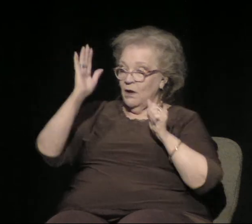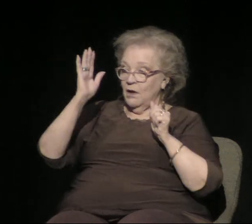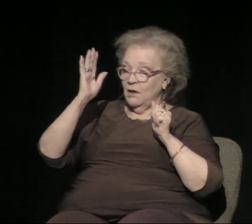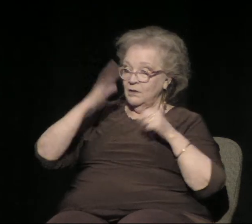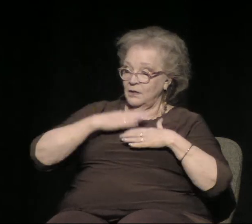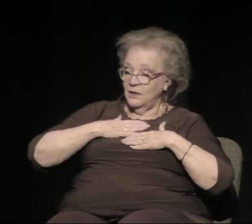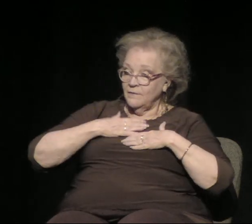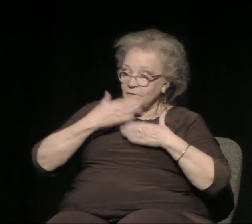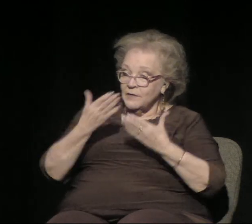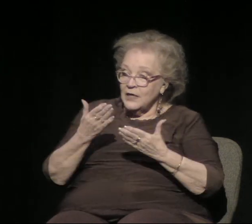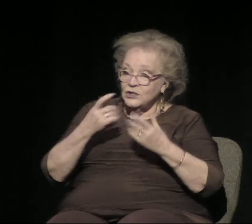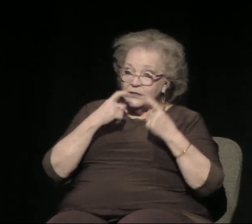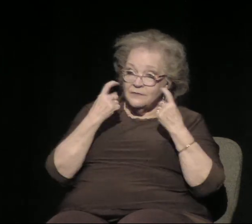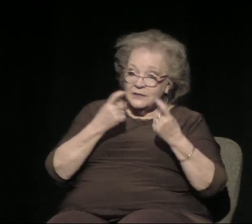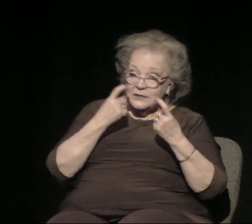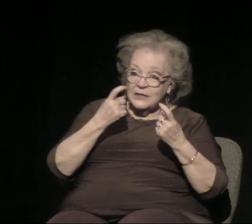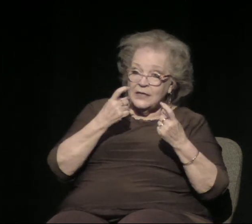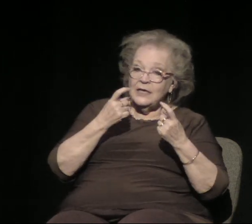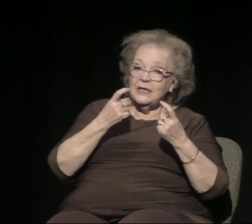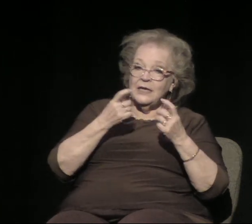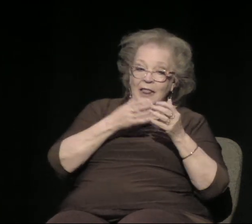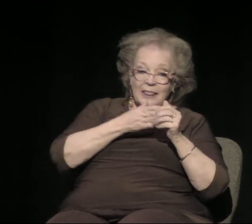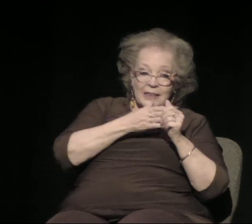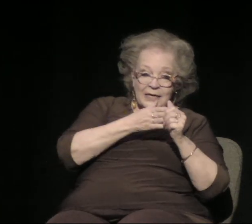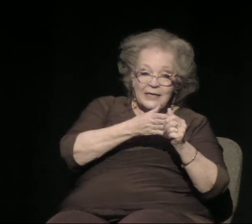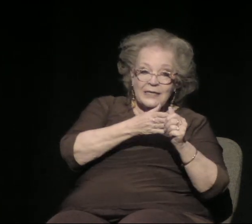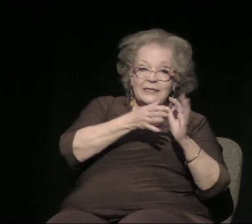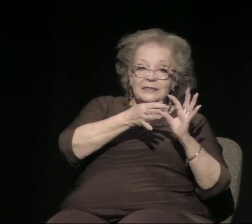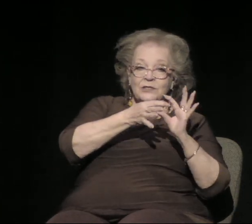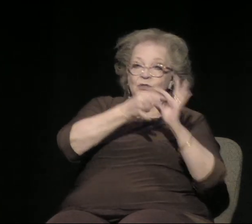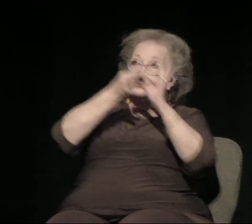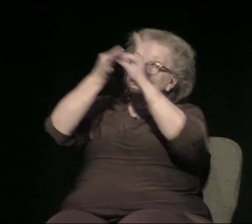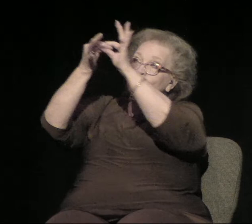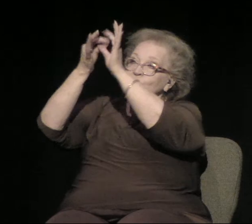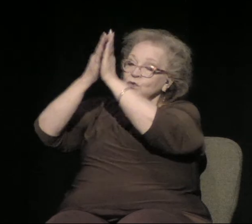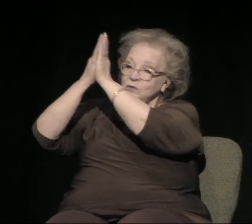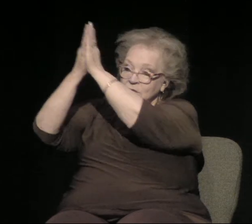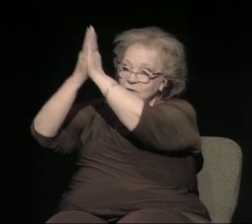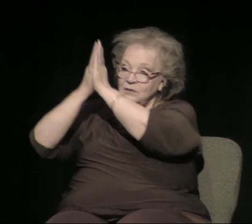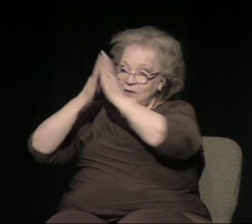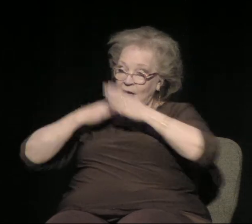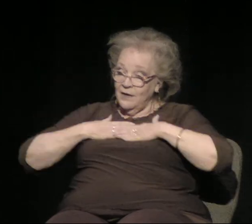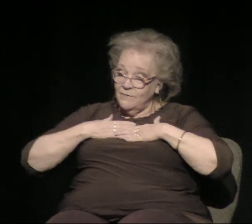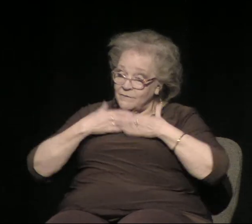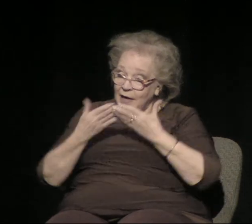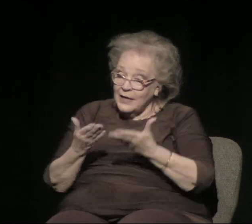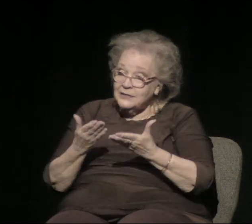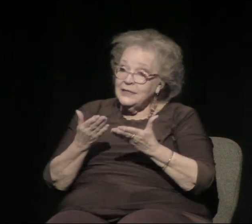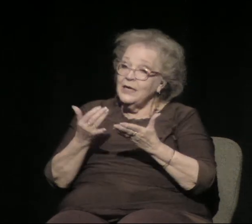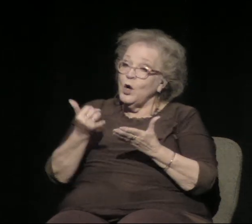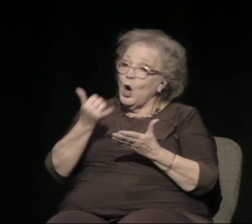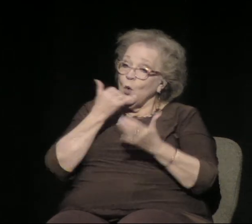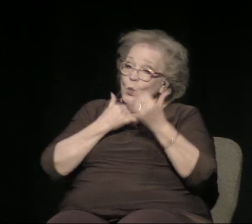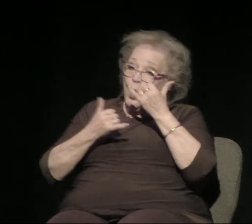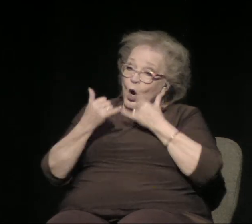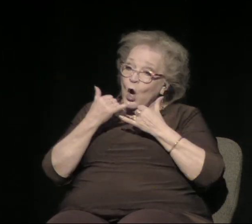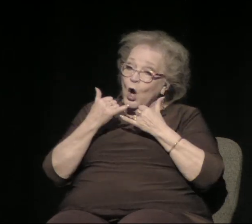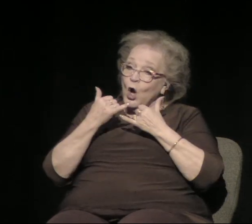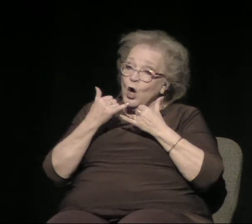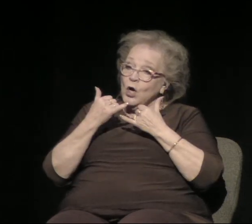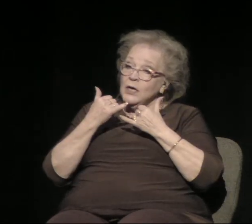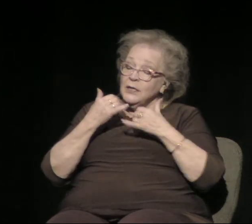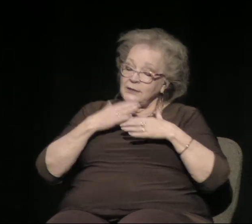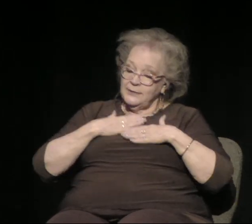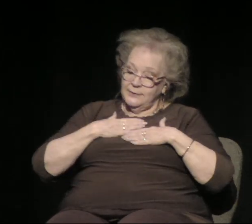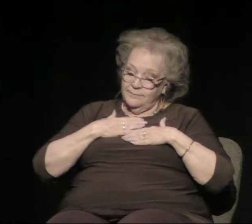Confession of sin leads to restoration with God. When we admit our wrongdoing, when we come clean